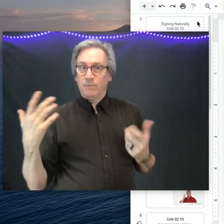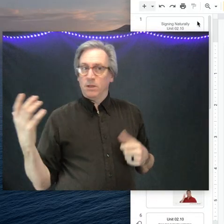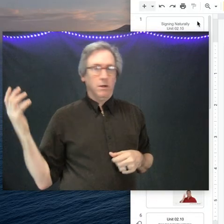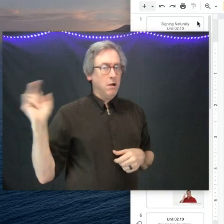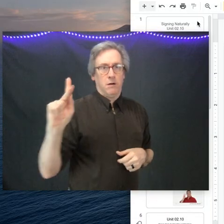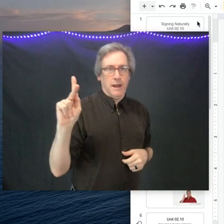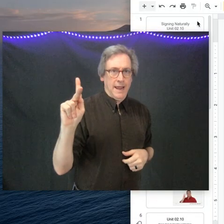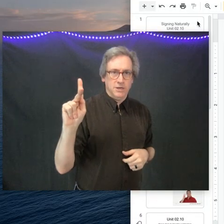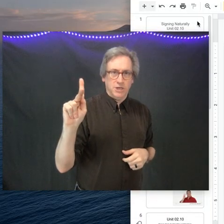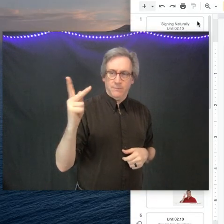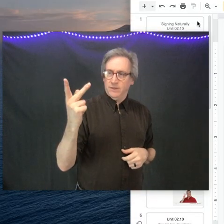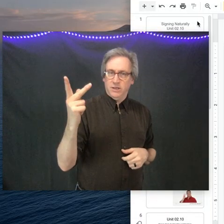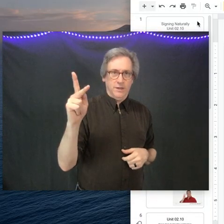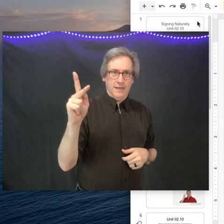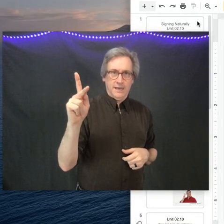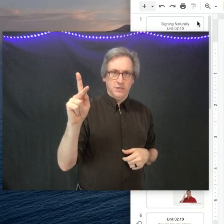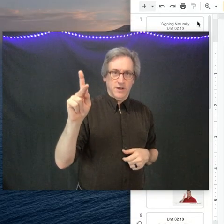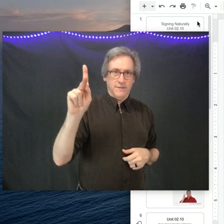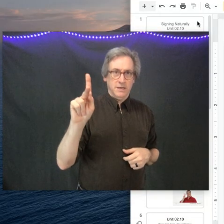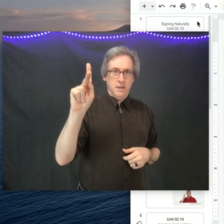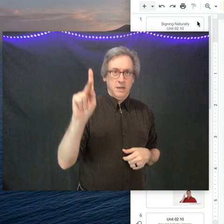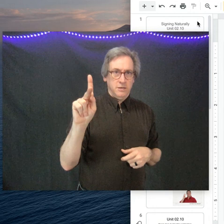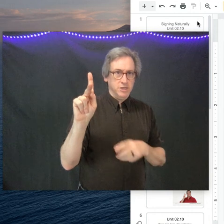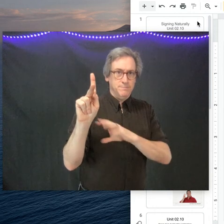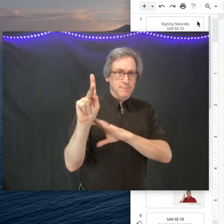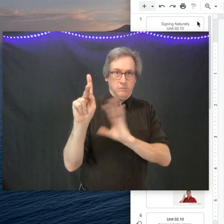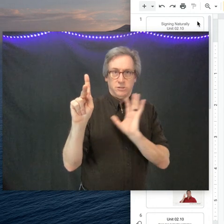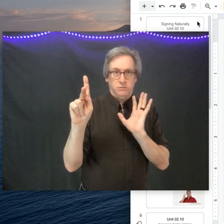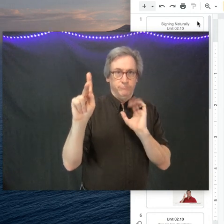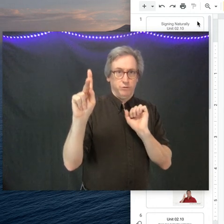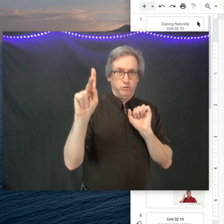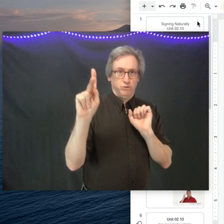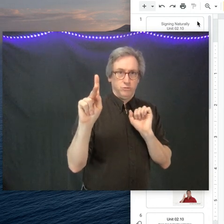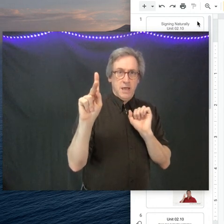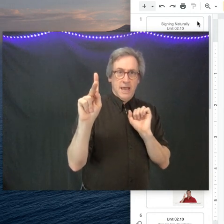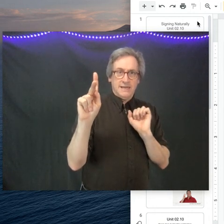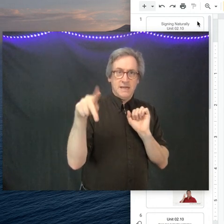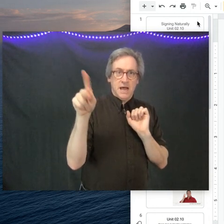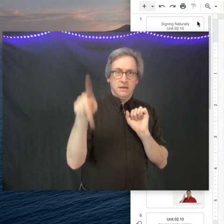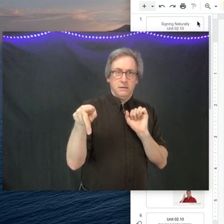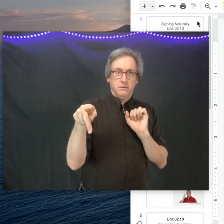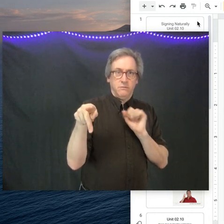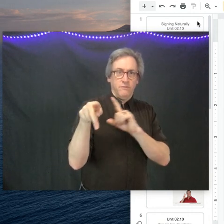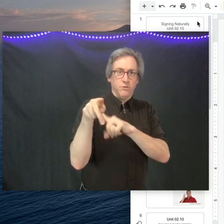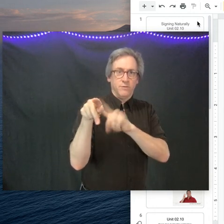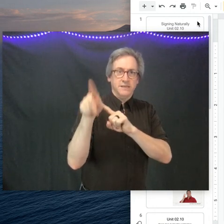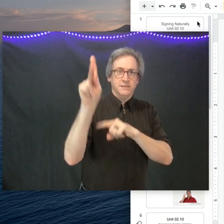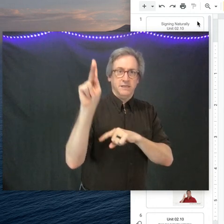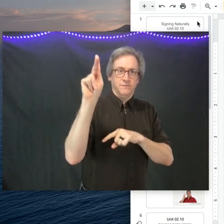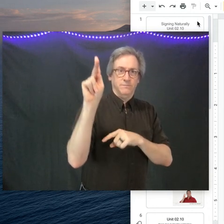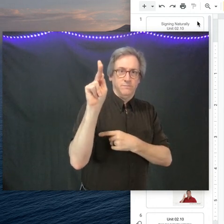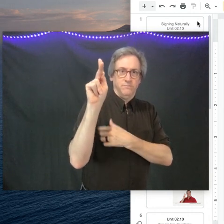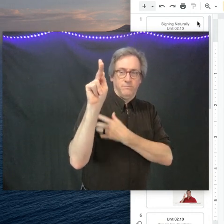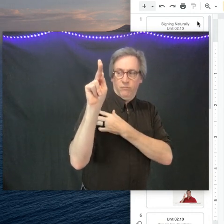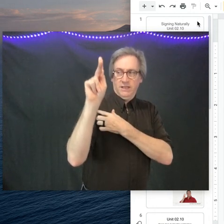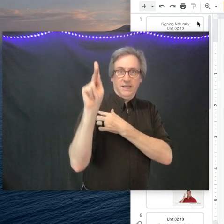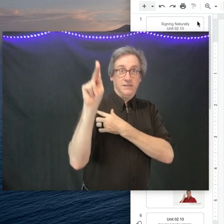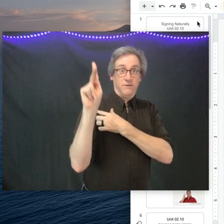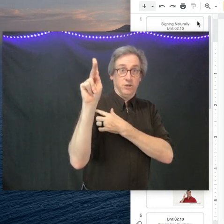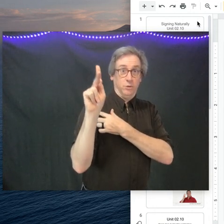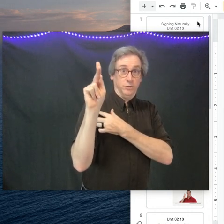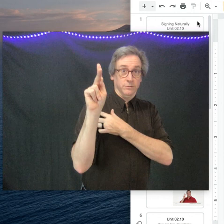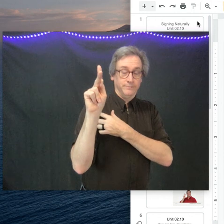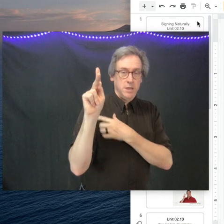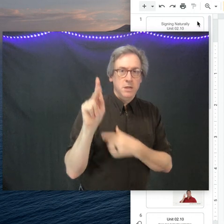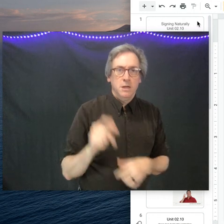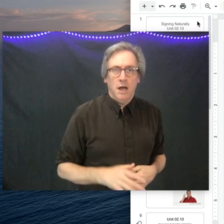BBLLRRKK are a hand shape that you can get into and then just bounce. And it's not from the wrist, it's from